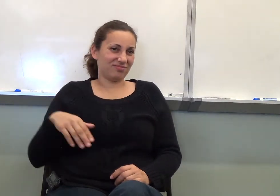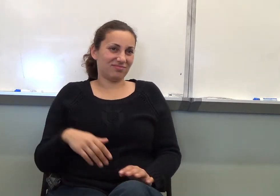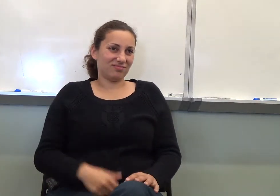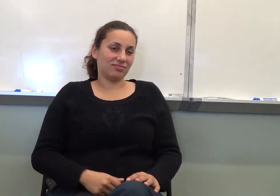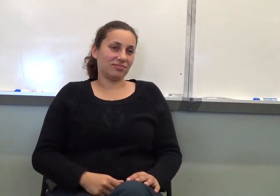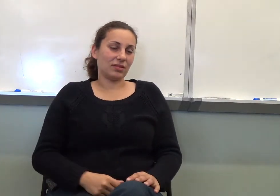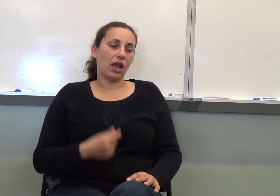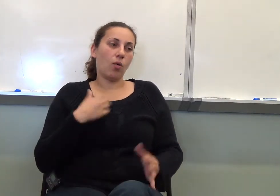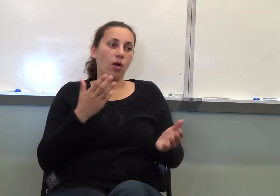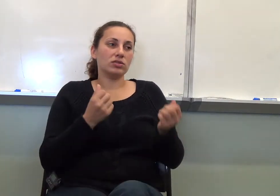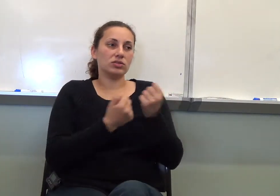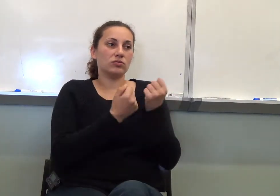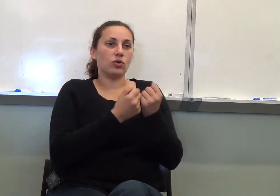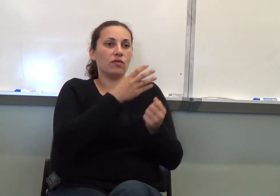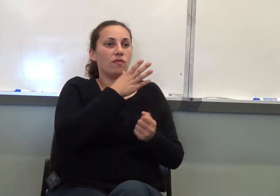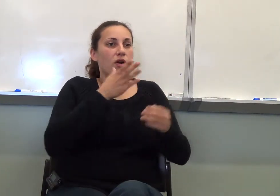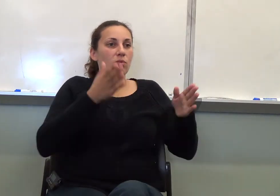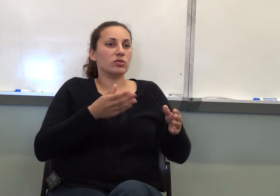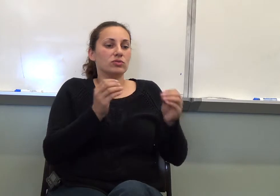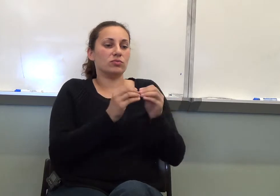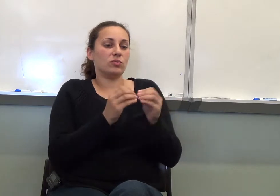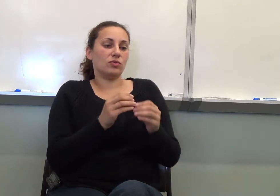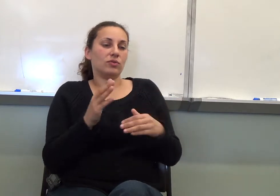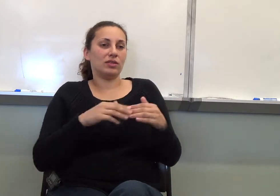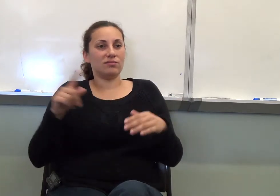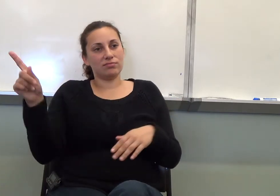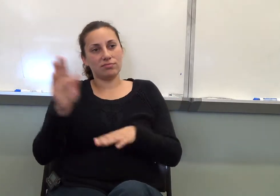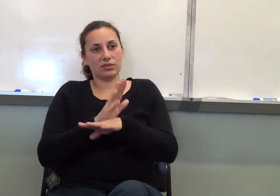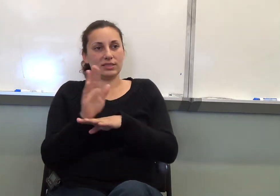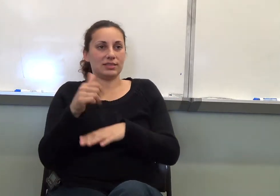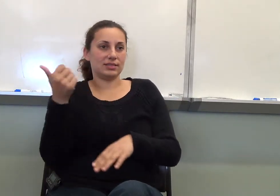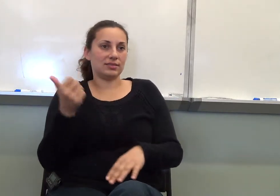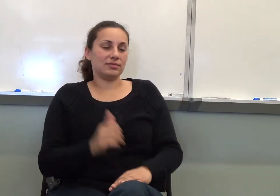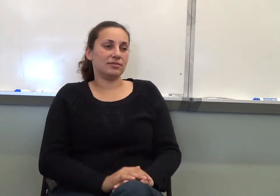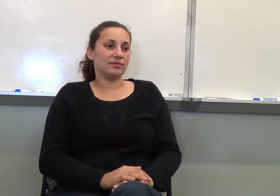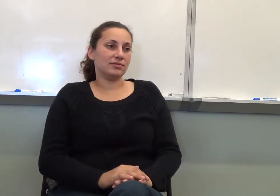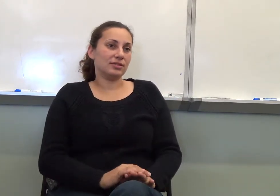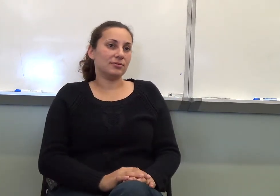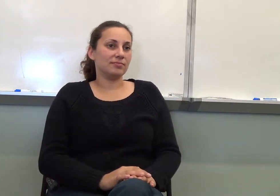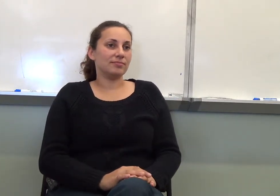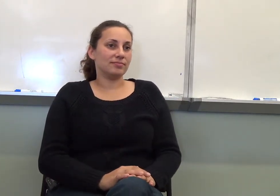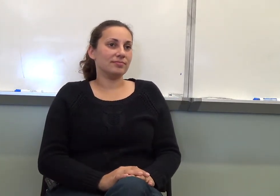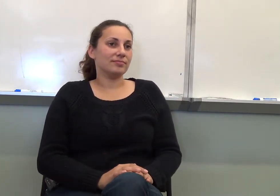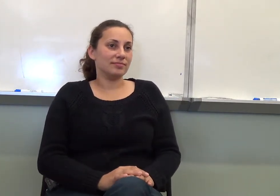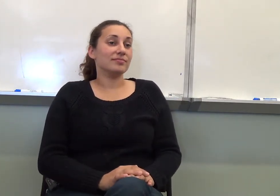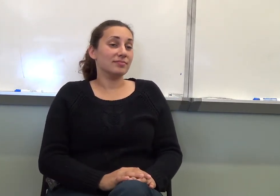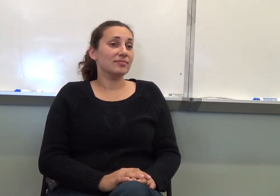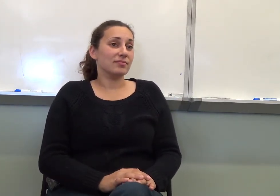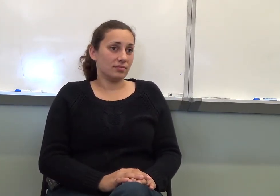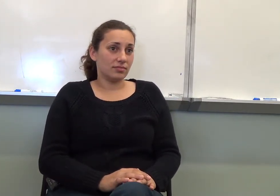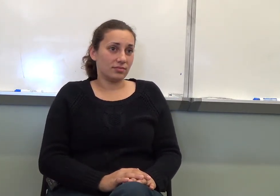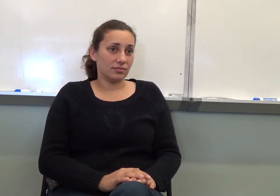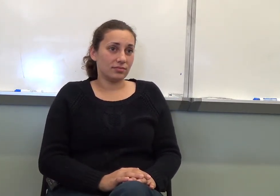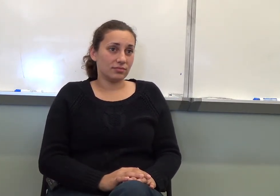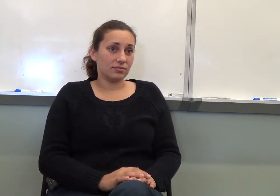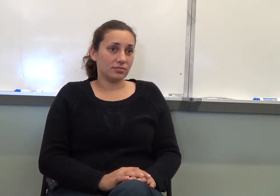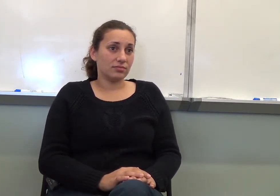This equation is not an isolated equation. Here your unknown is